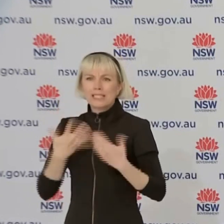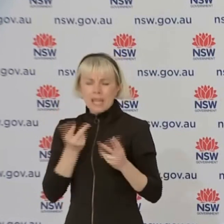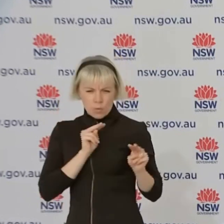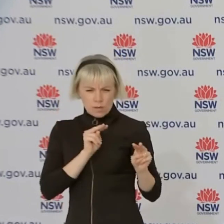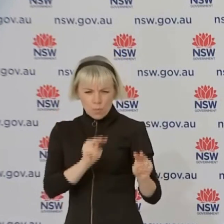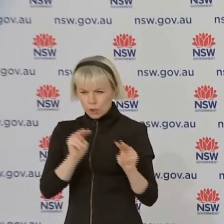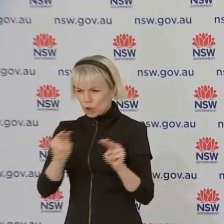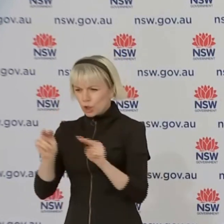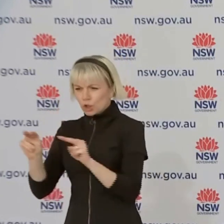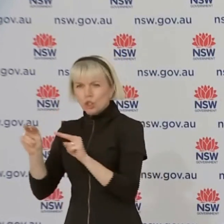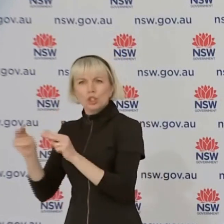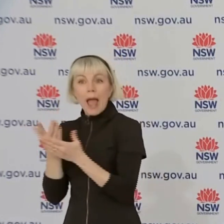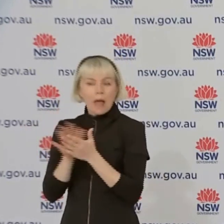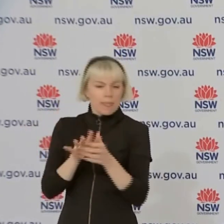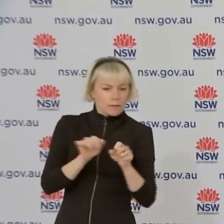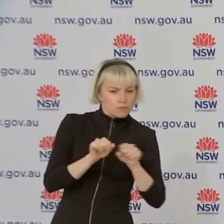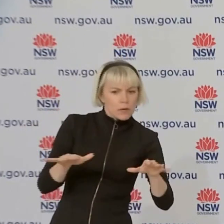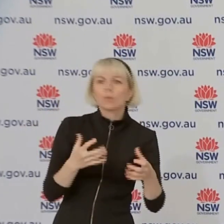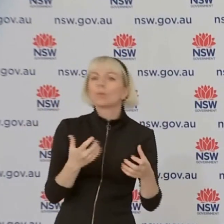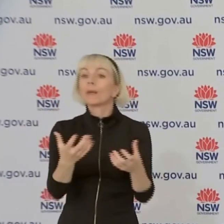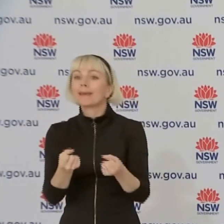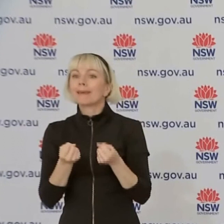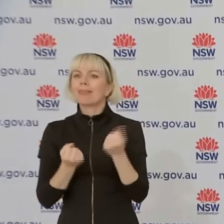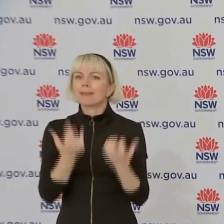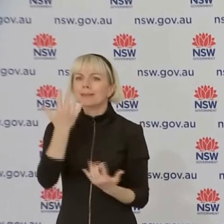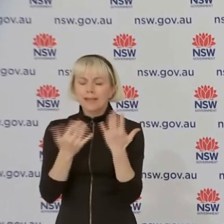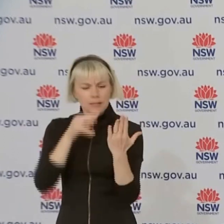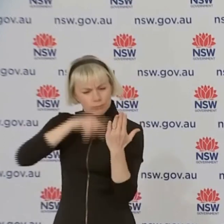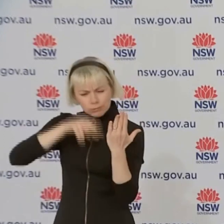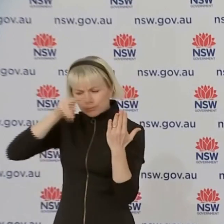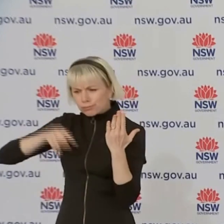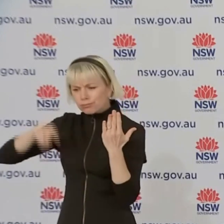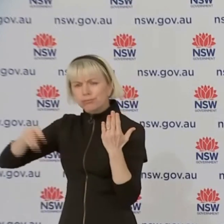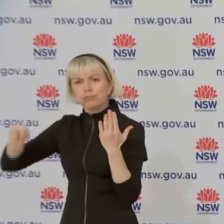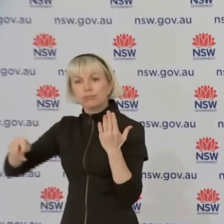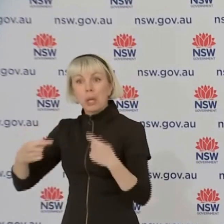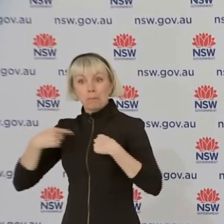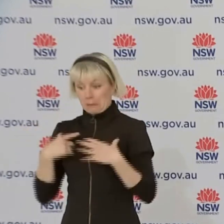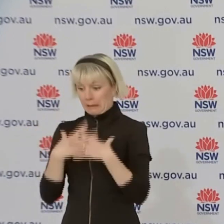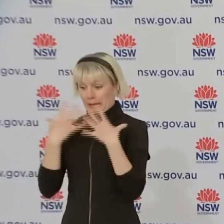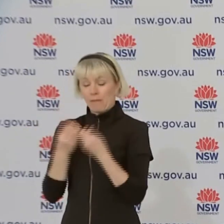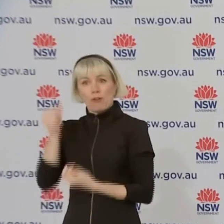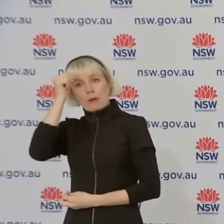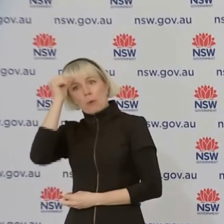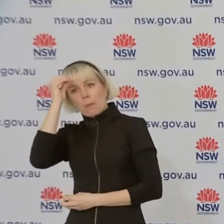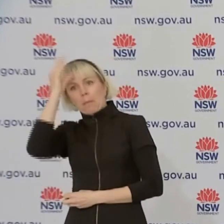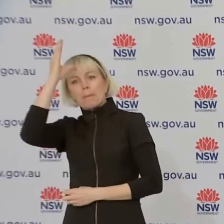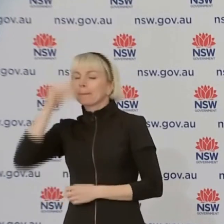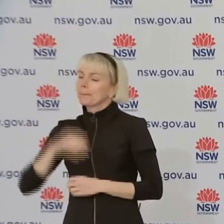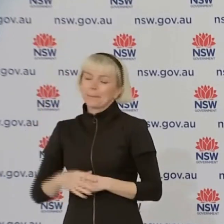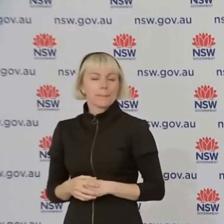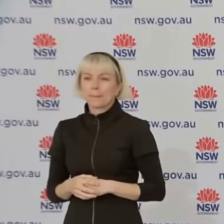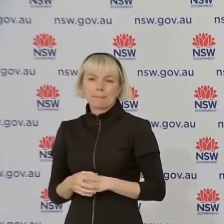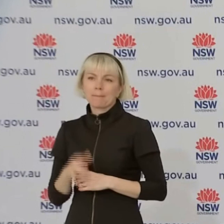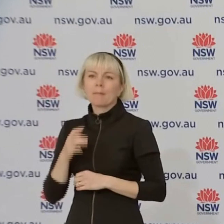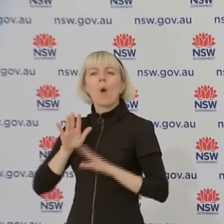virus moves through communities. I hope we have, but my instinct, and I'm not a medical expert, I'm only telling you what I view given the numbers